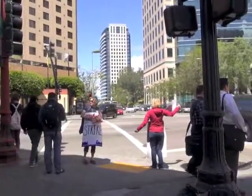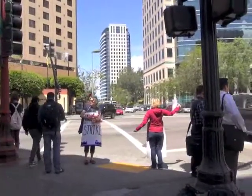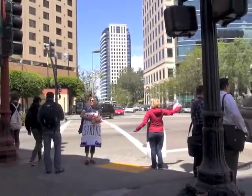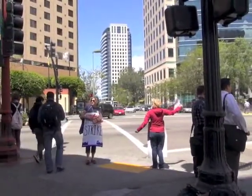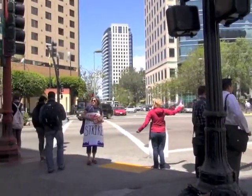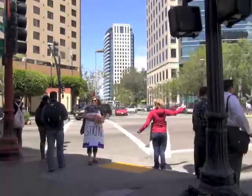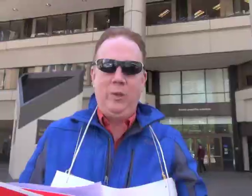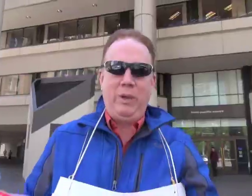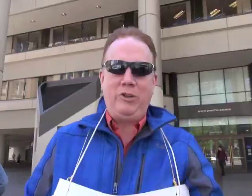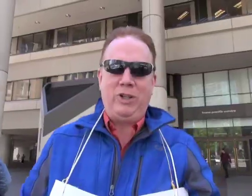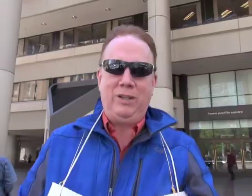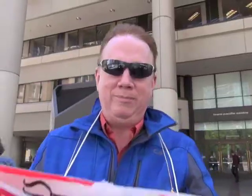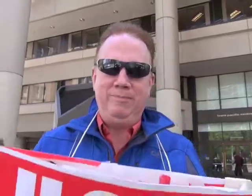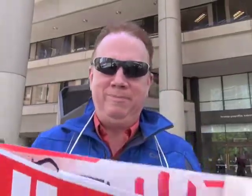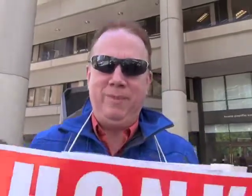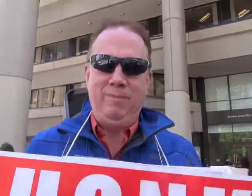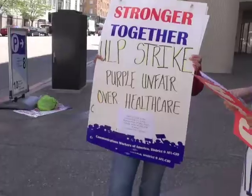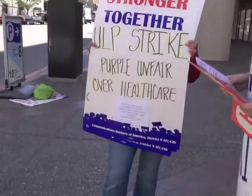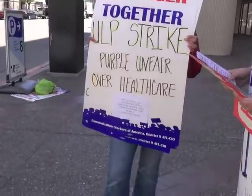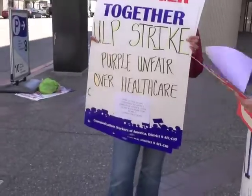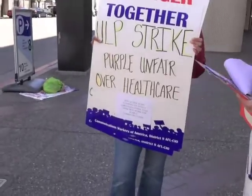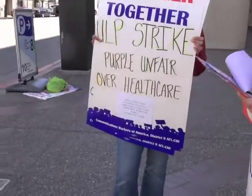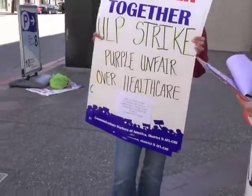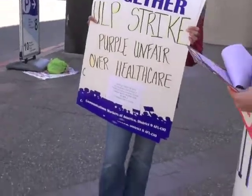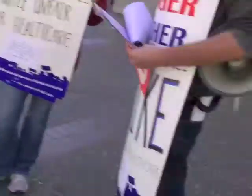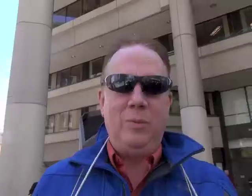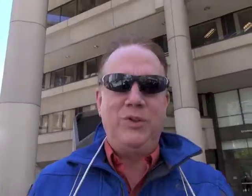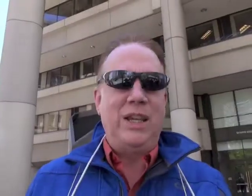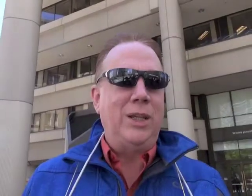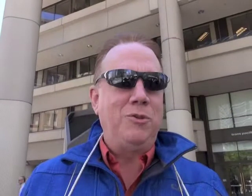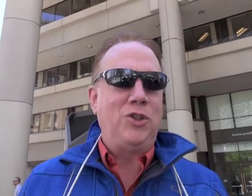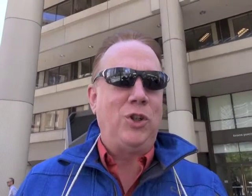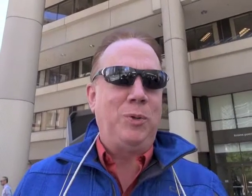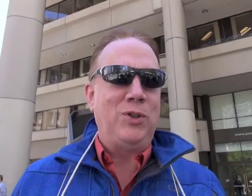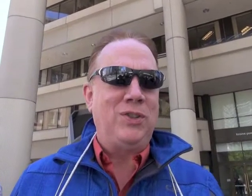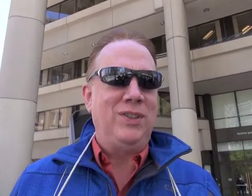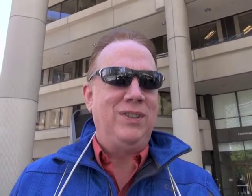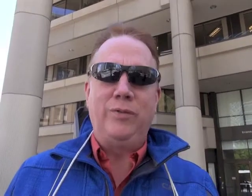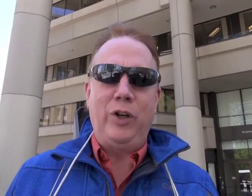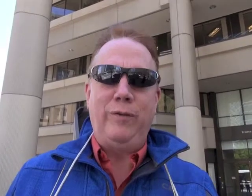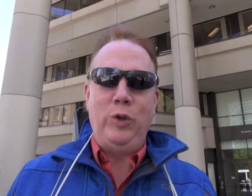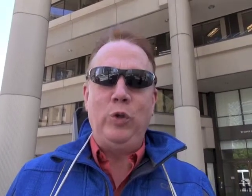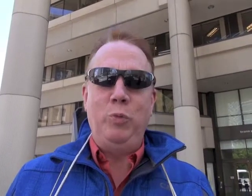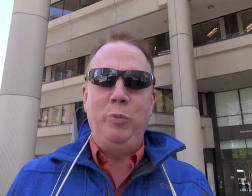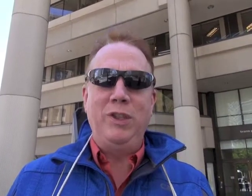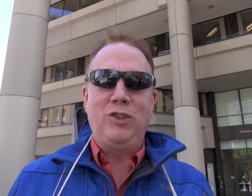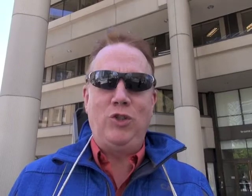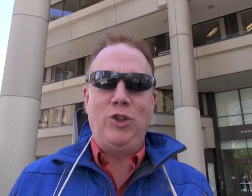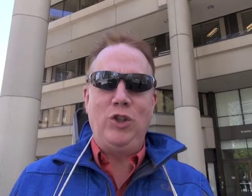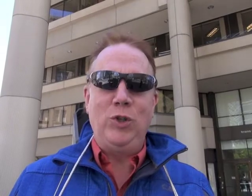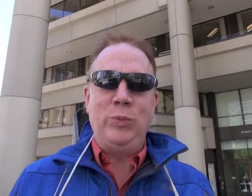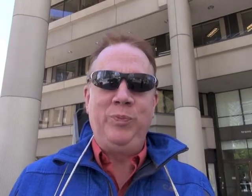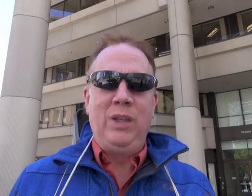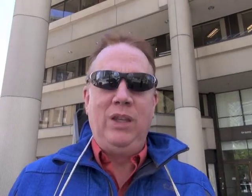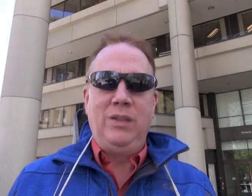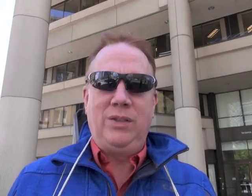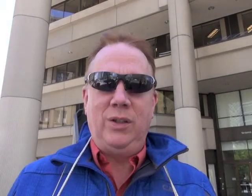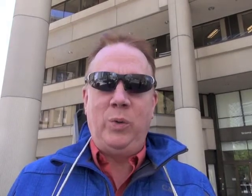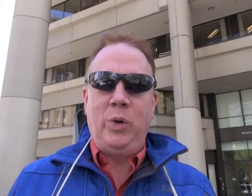9.5. Patrick, there's very few of them. We're sign language interpreters. There's very few movements that you can do. So we're